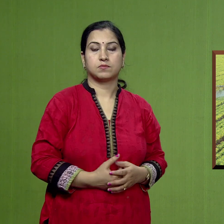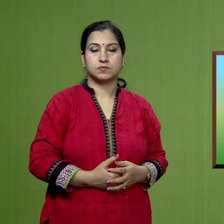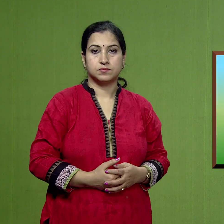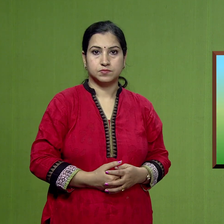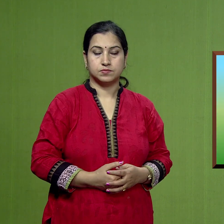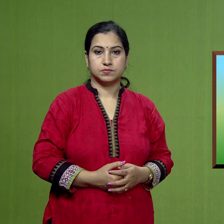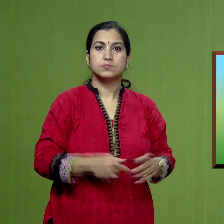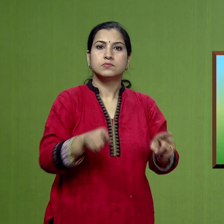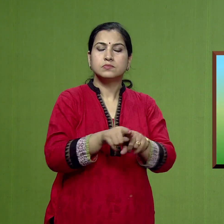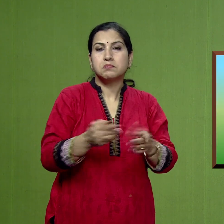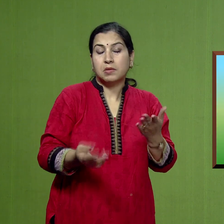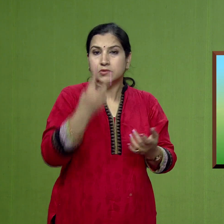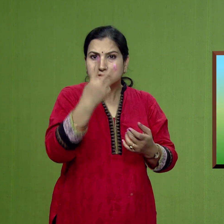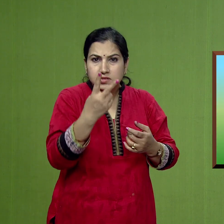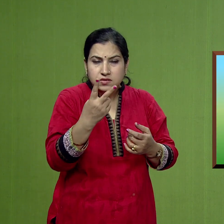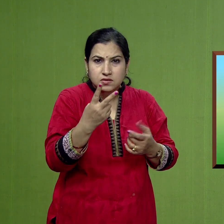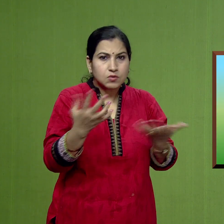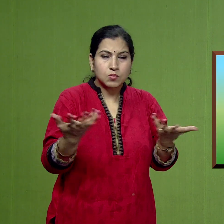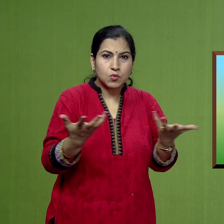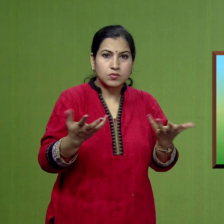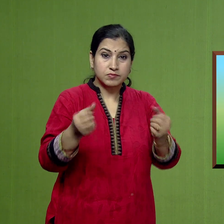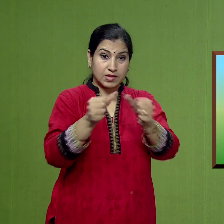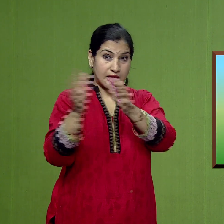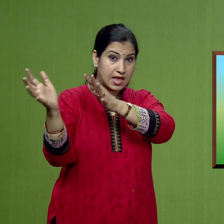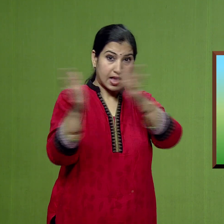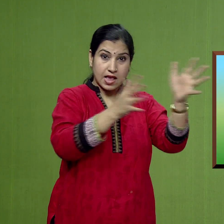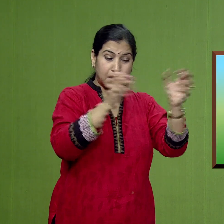As you have seen the harmful effects of air pollution,